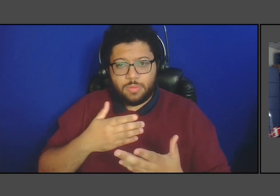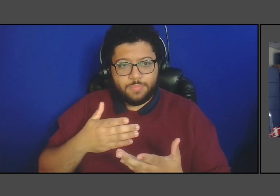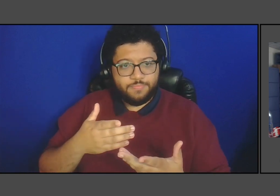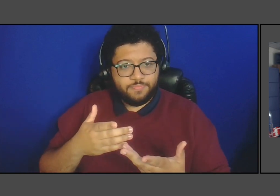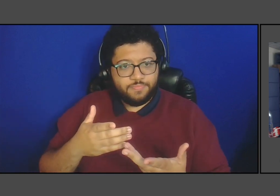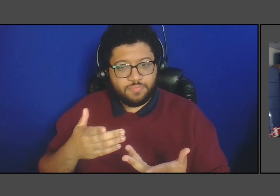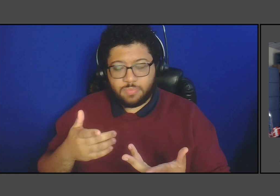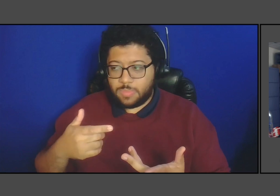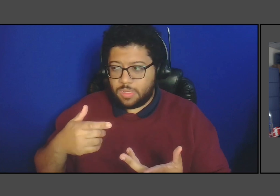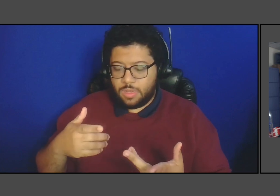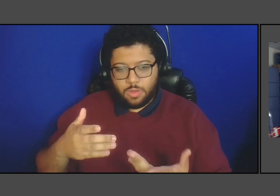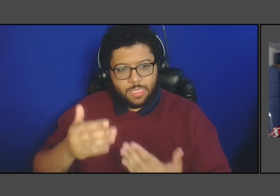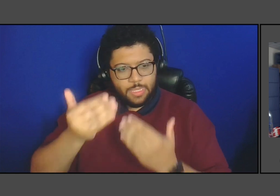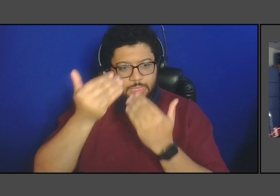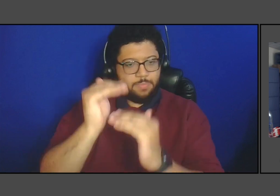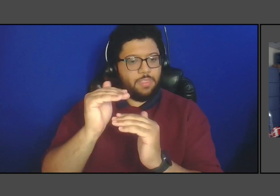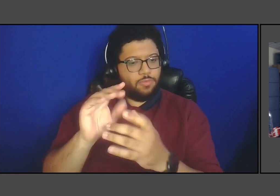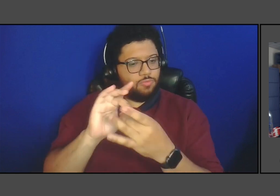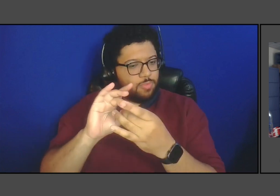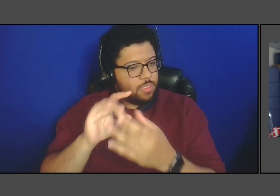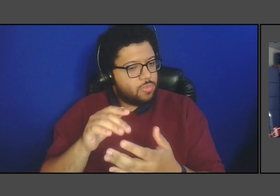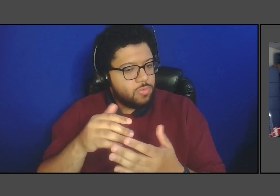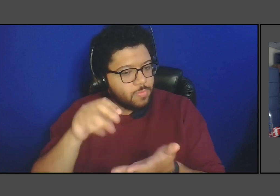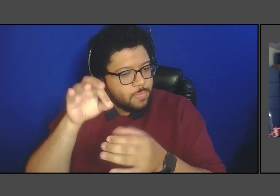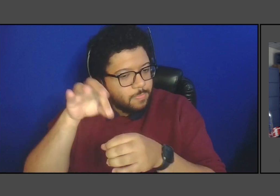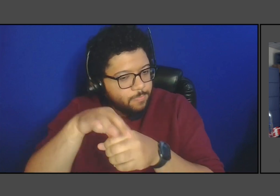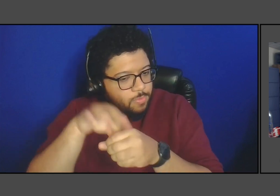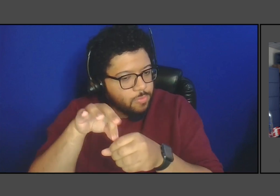on us. And so I think that